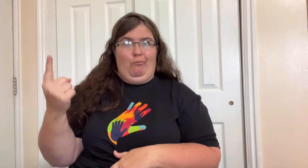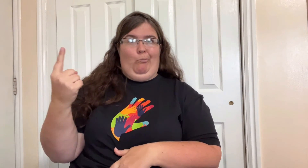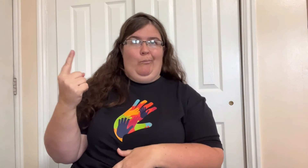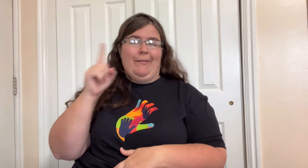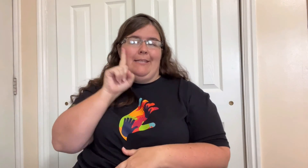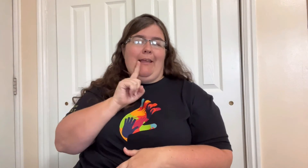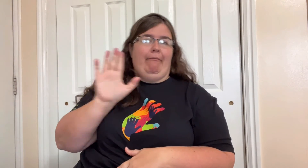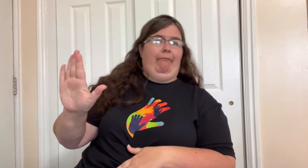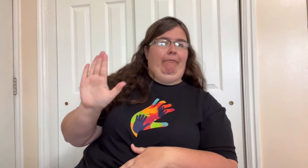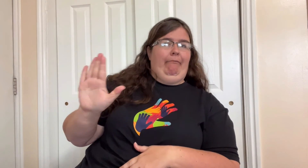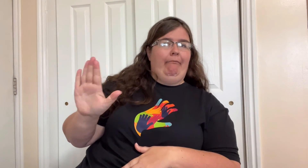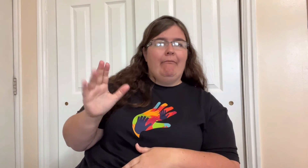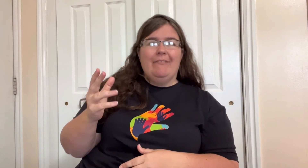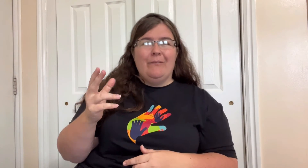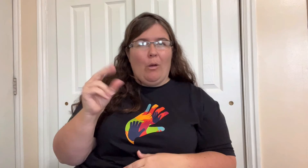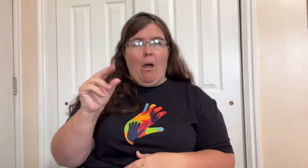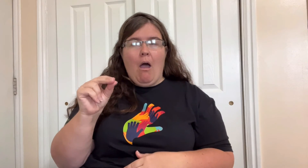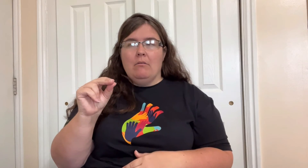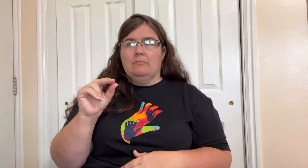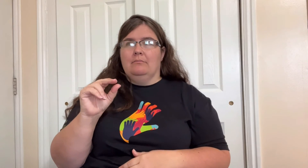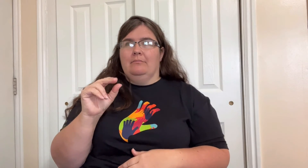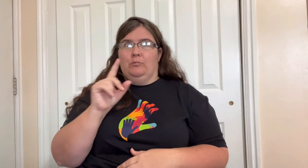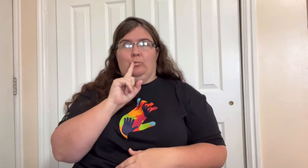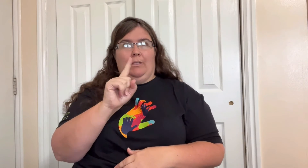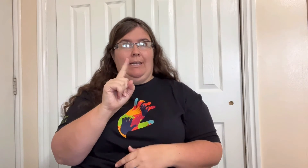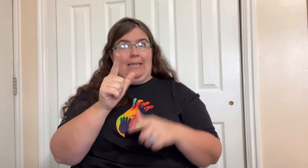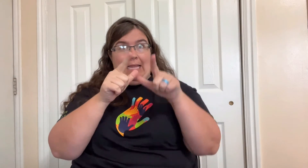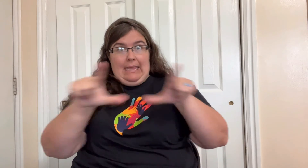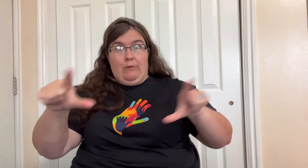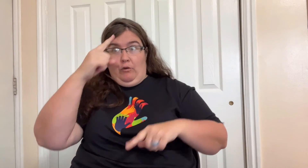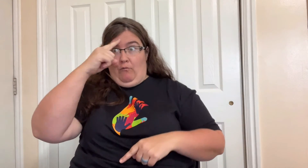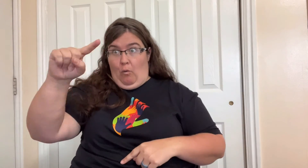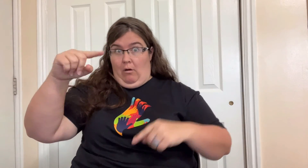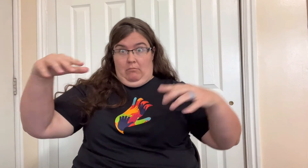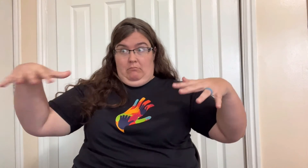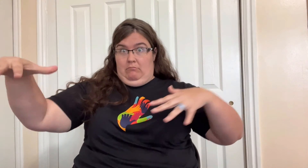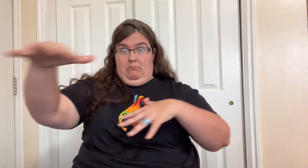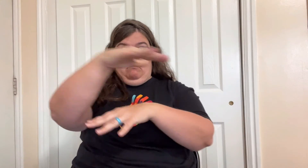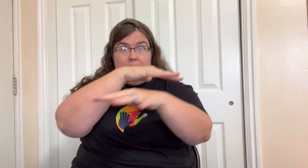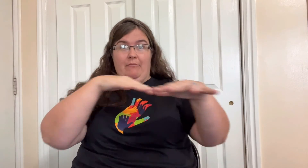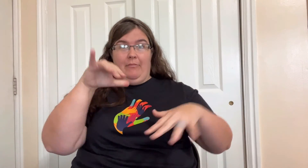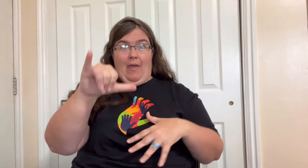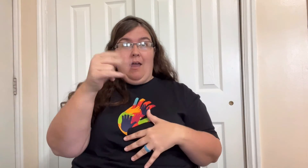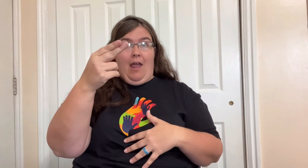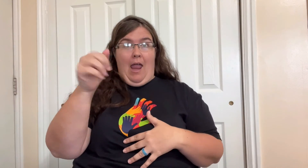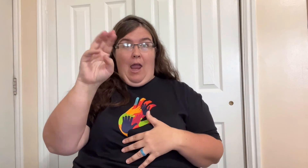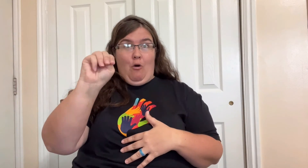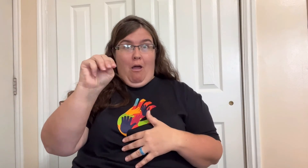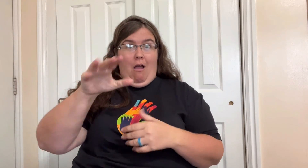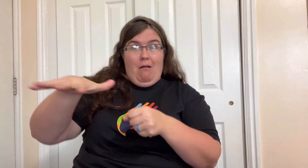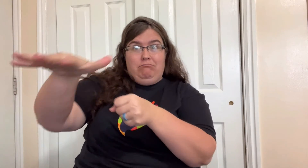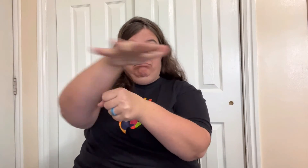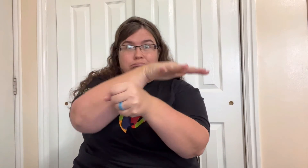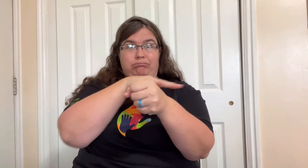language. No, it was a language that was used for all of the harem and the surrounding